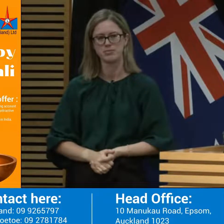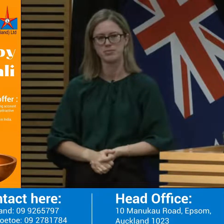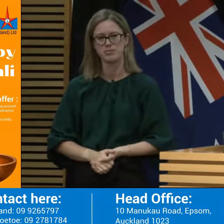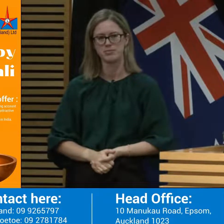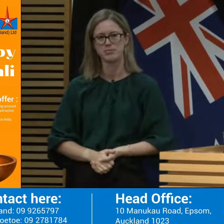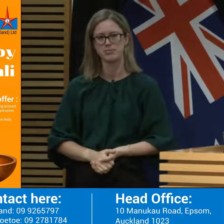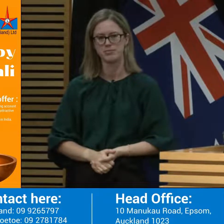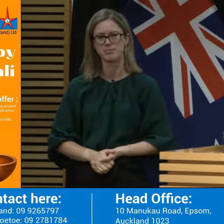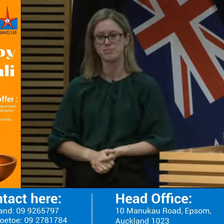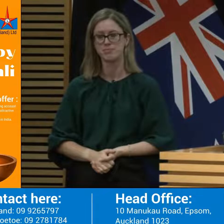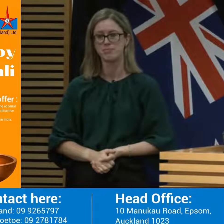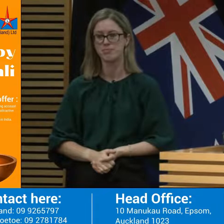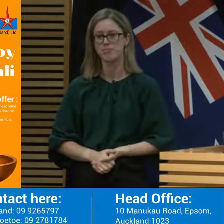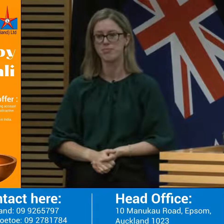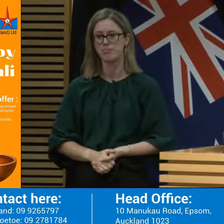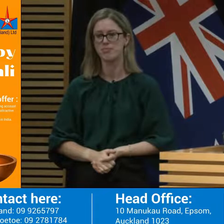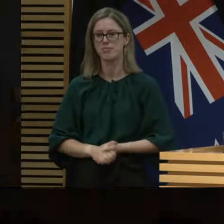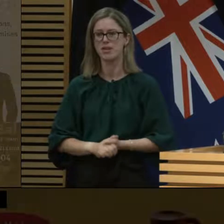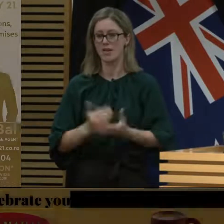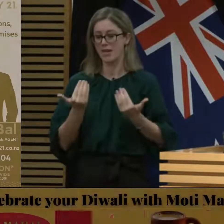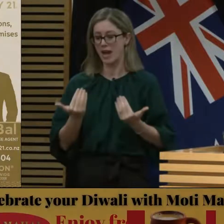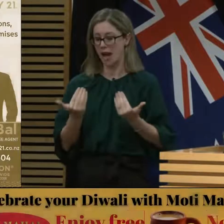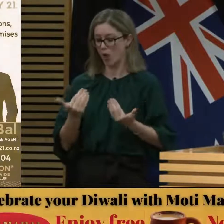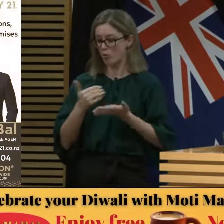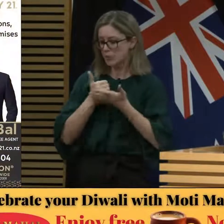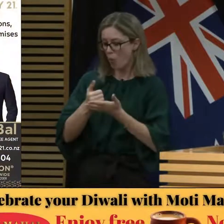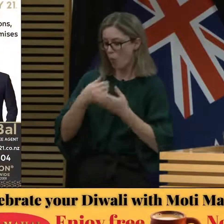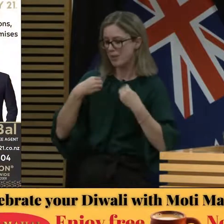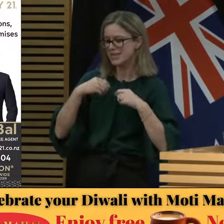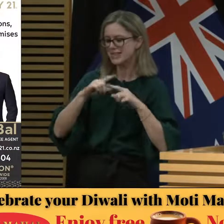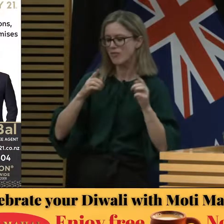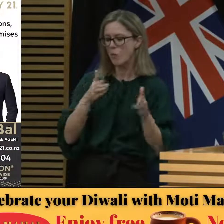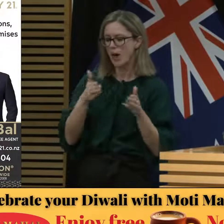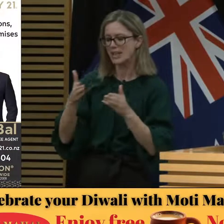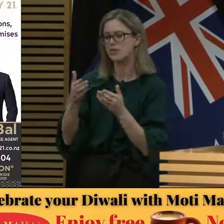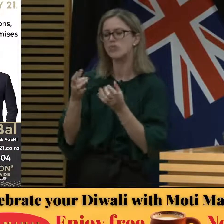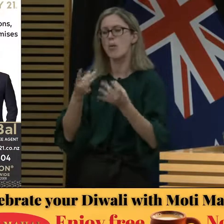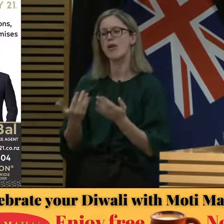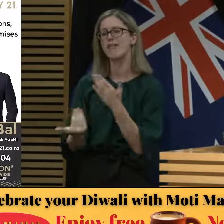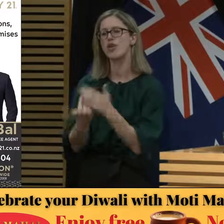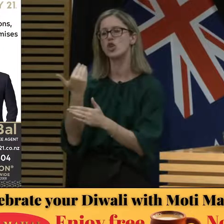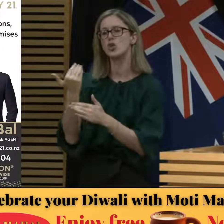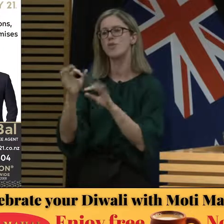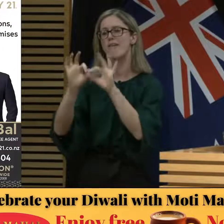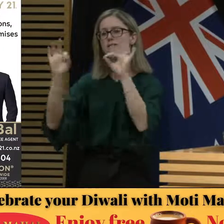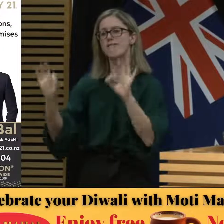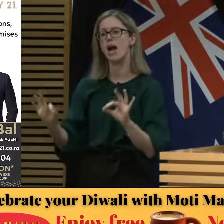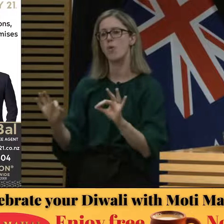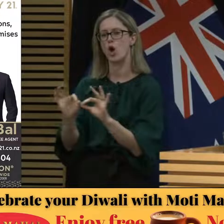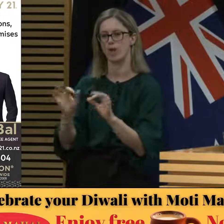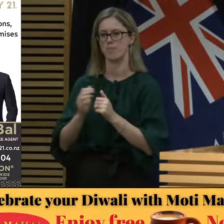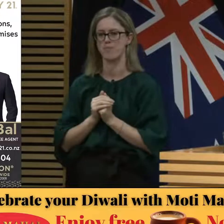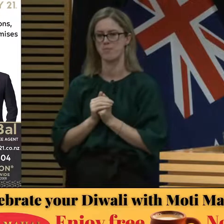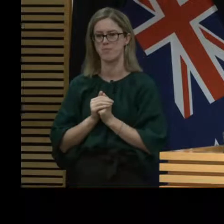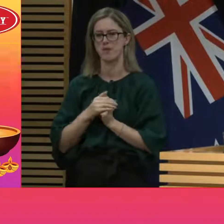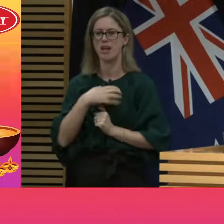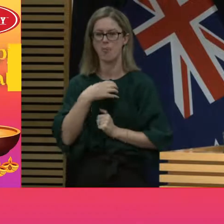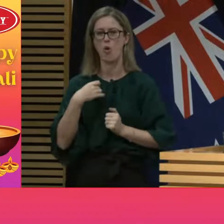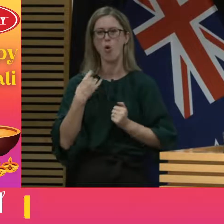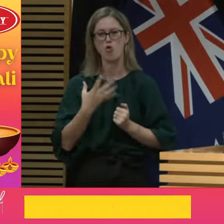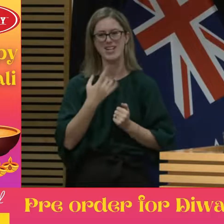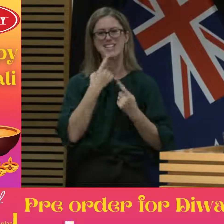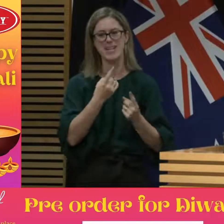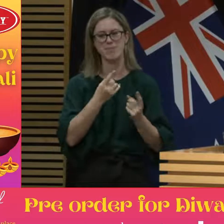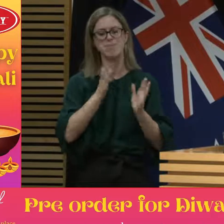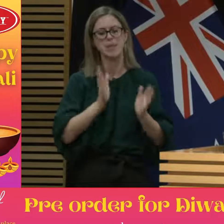meantime, there are other ways that we continue to support businesses as we prepare to implement the new framework. The government has already mandated